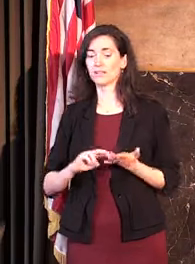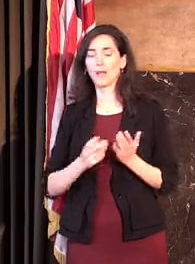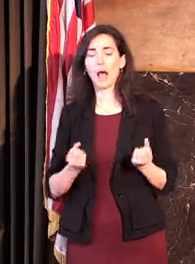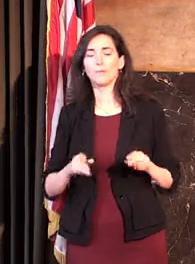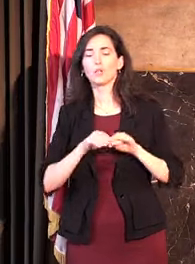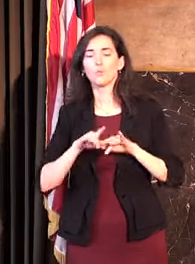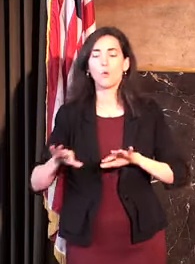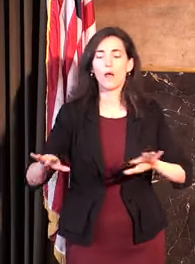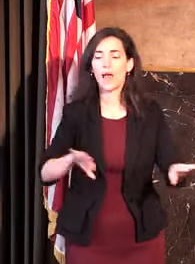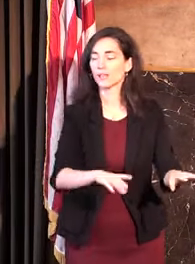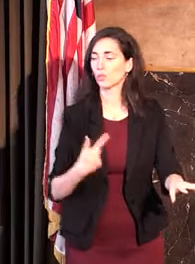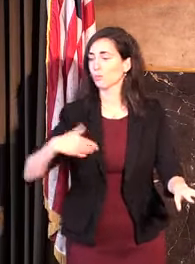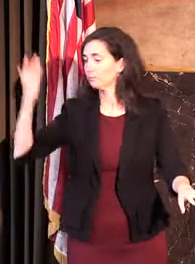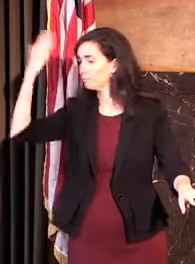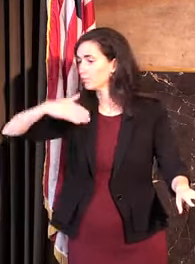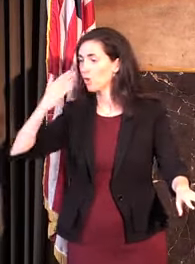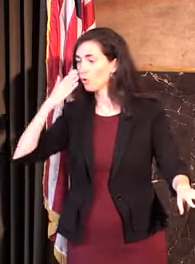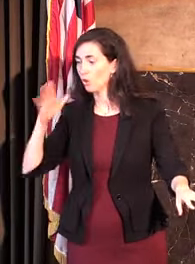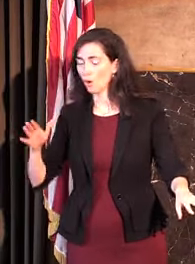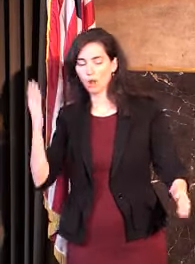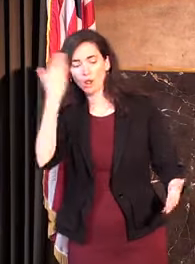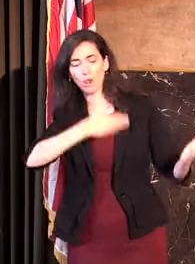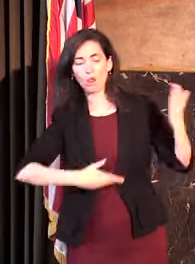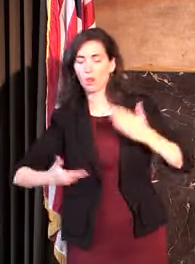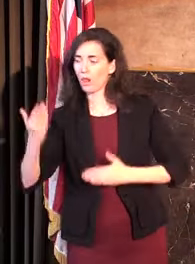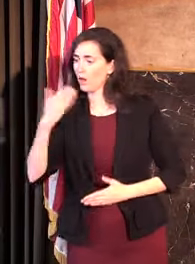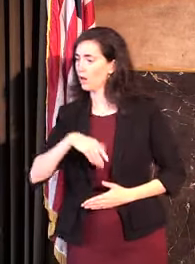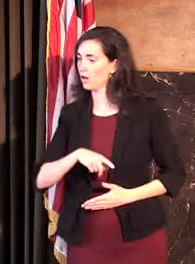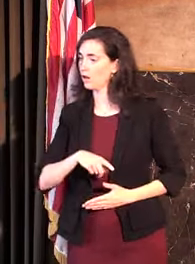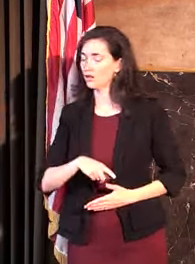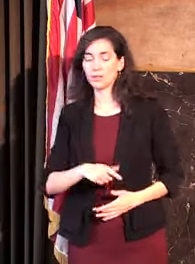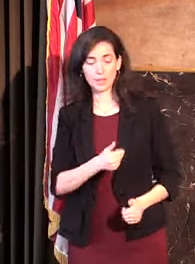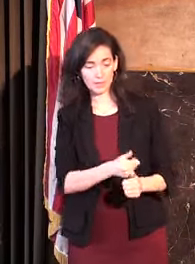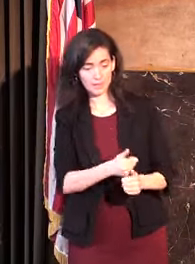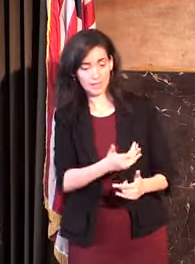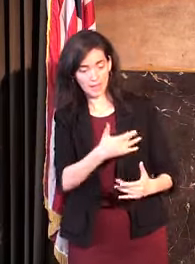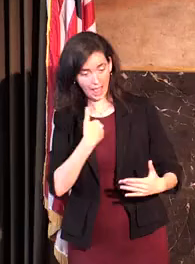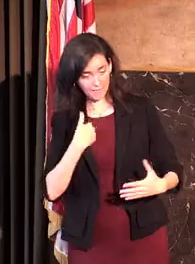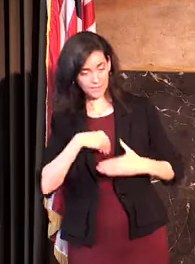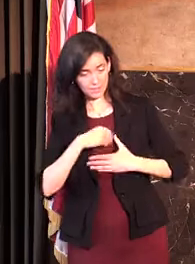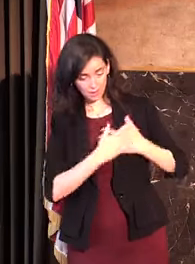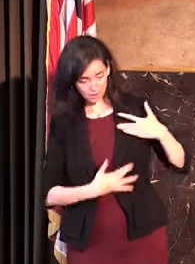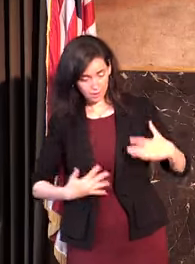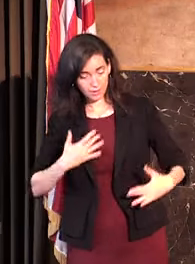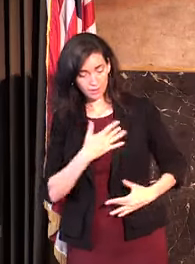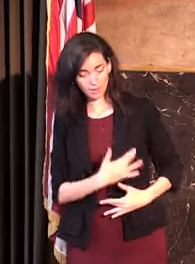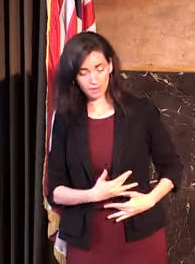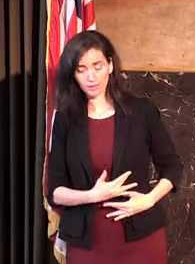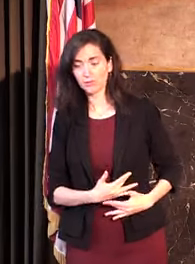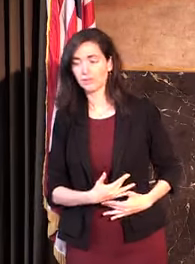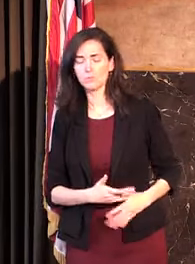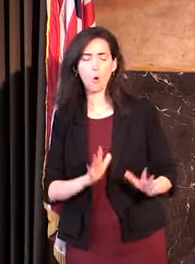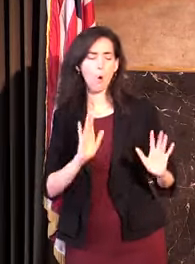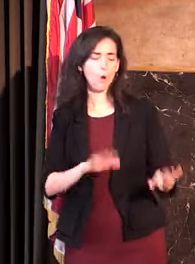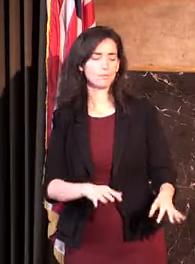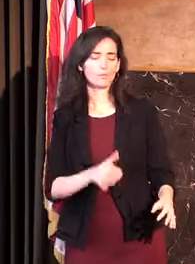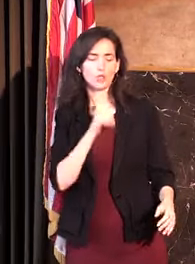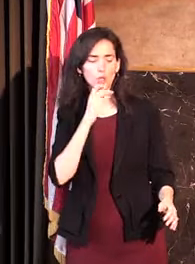that's happening in that age group. The myth that there are not serious cases and